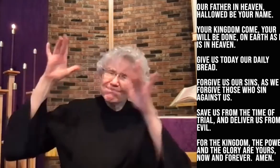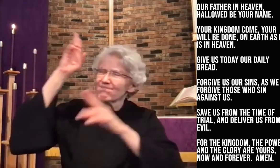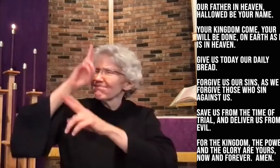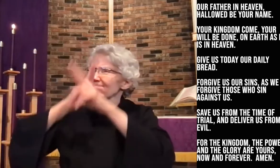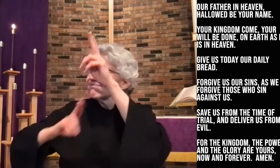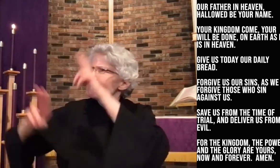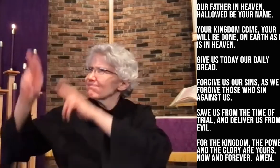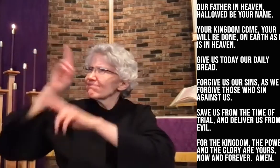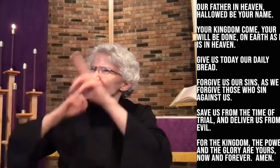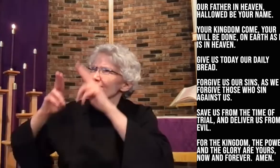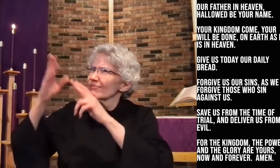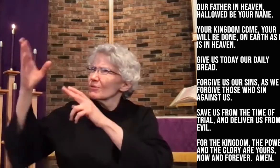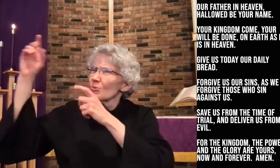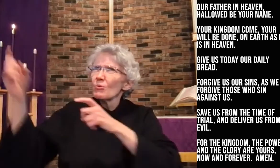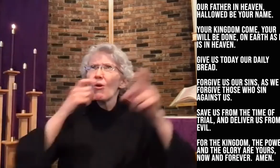voiced.